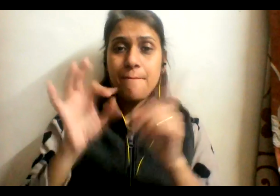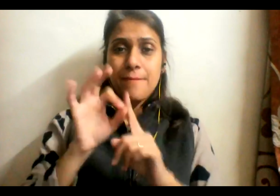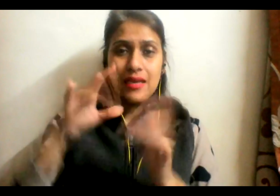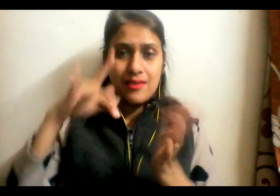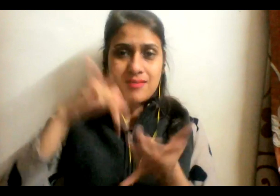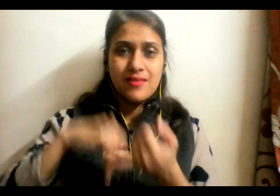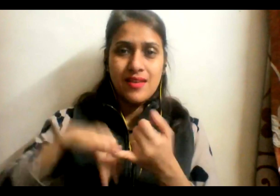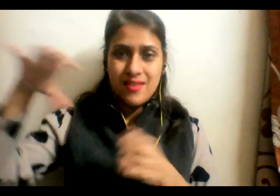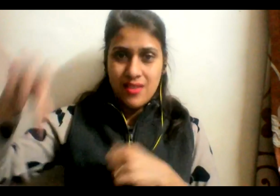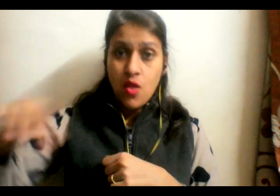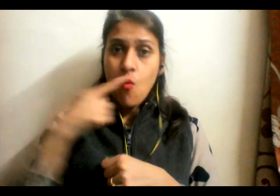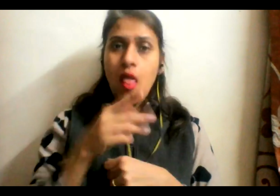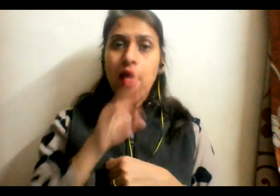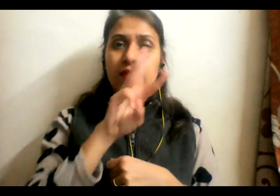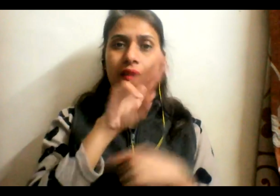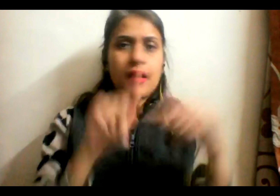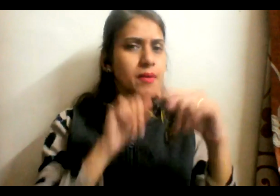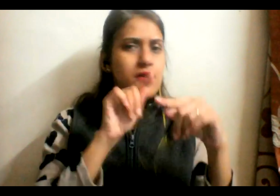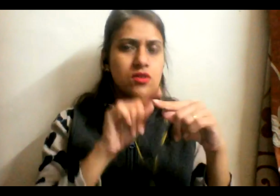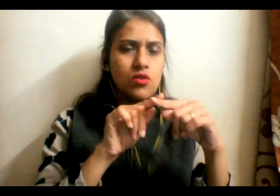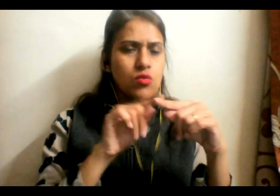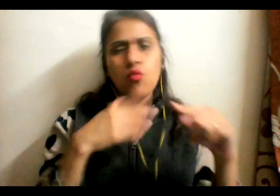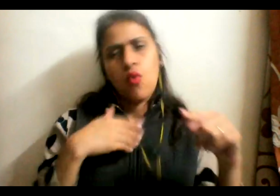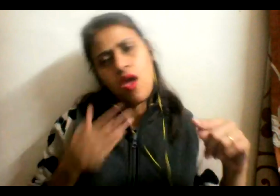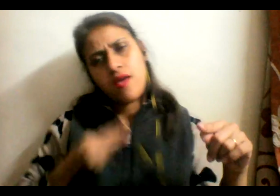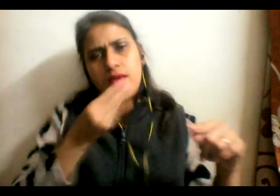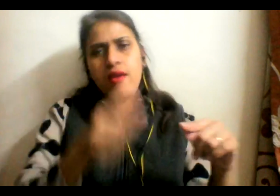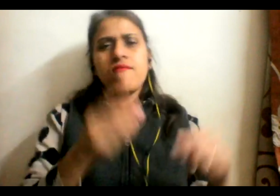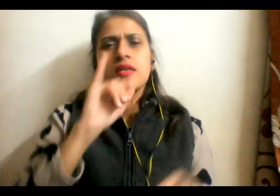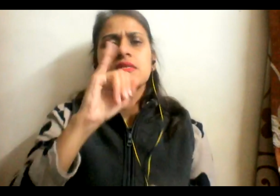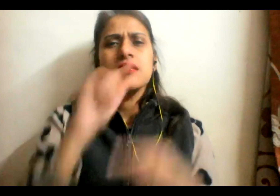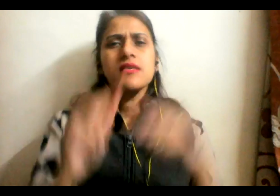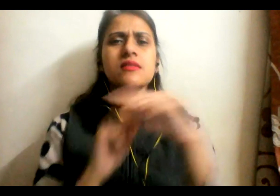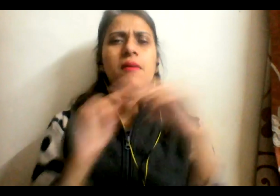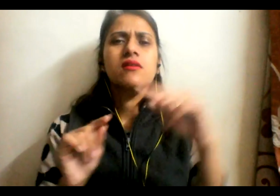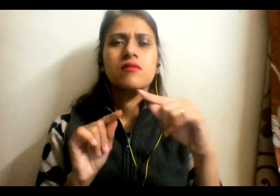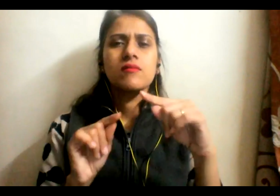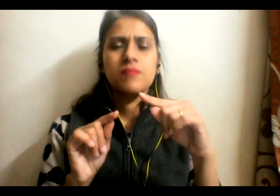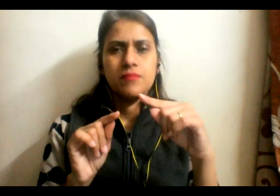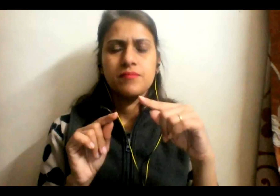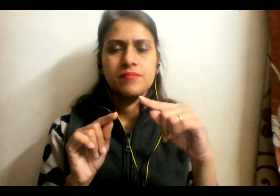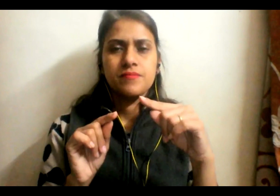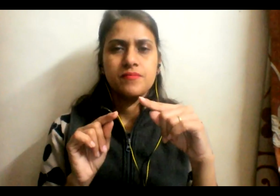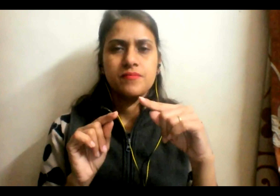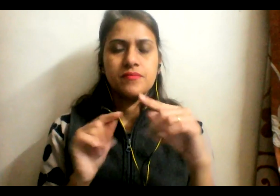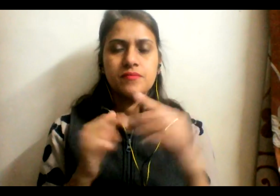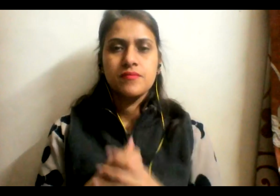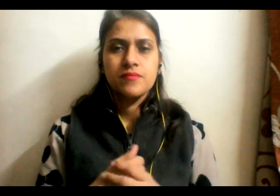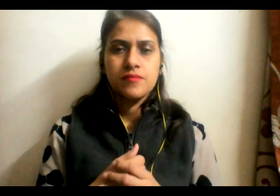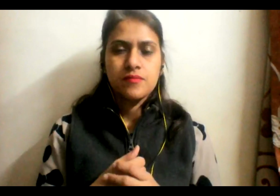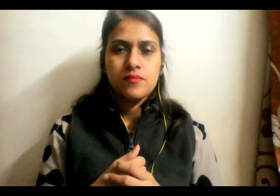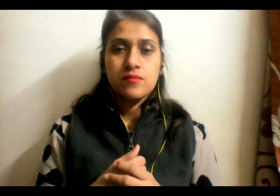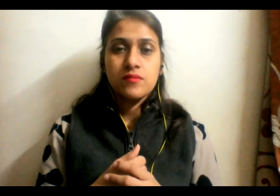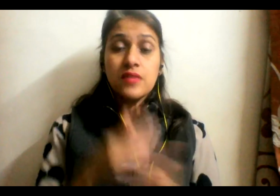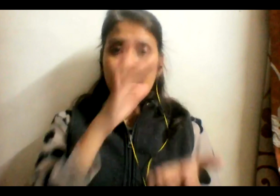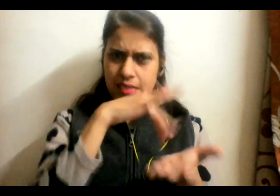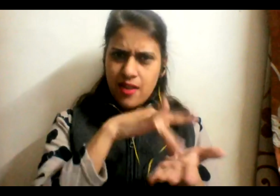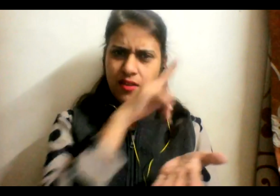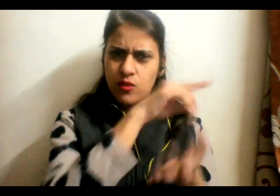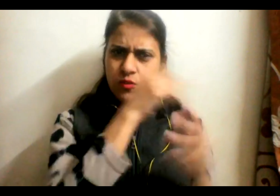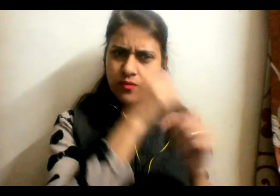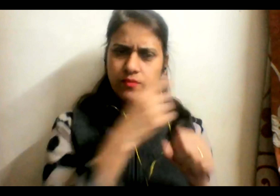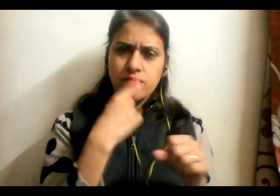give 3%, I'll give 6%, to persons with disabilities. In the earlier law, it happened. While the central law provided 3%